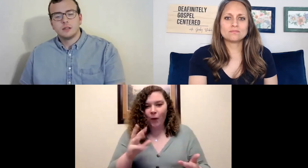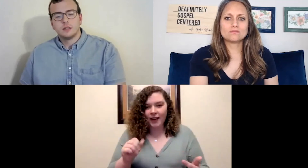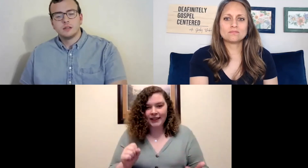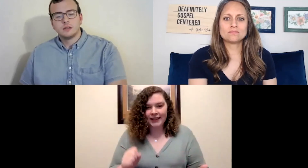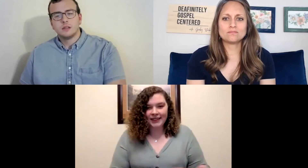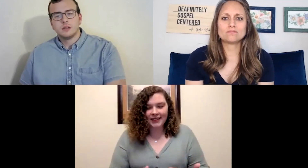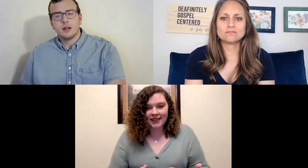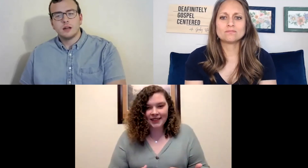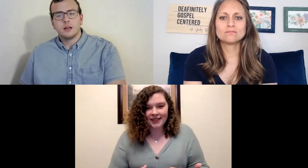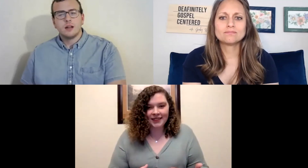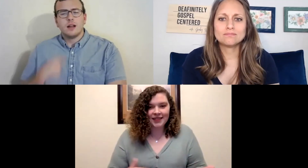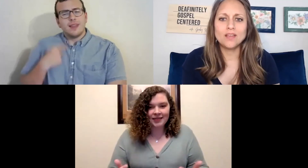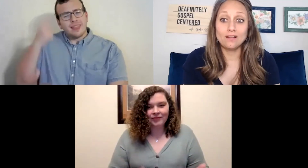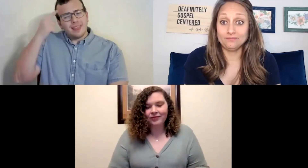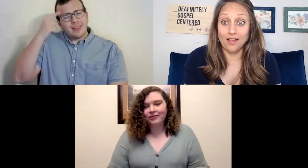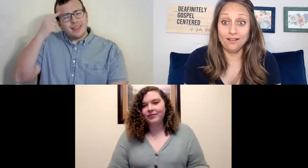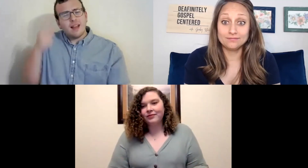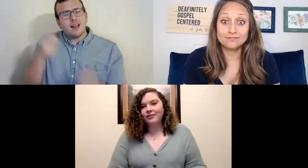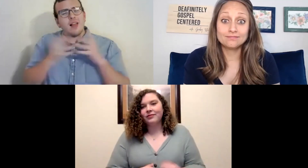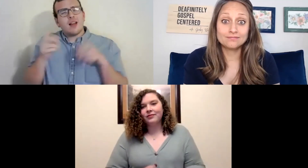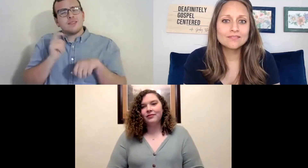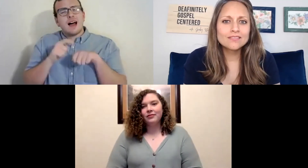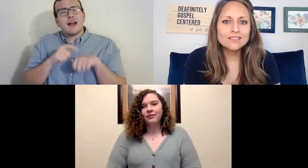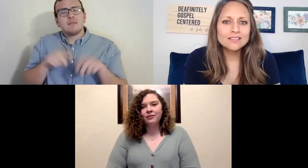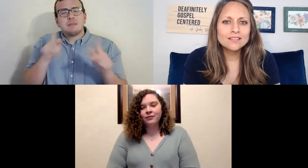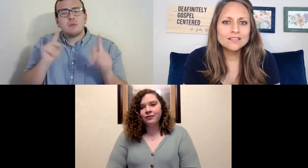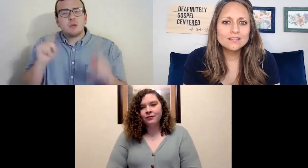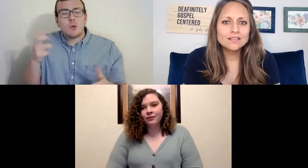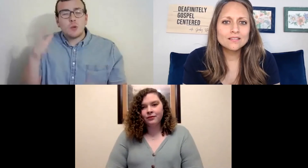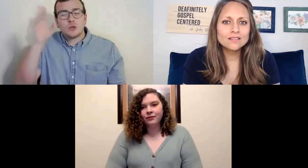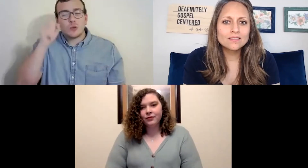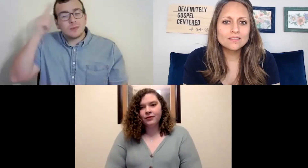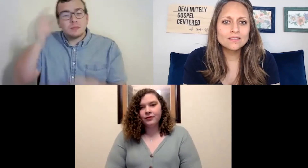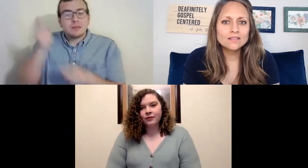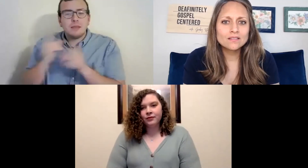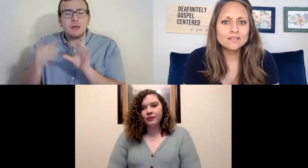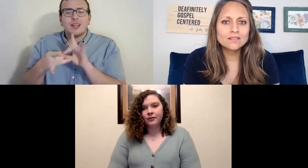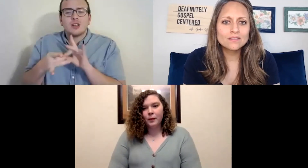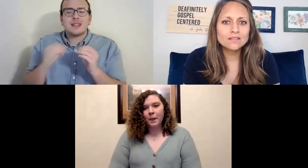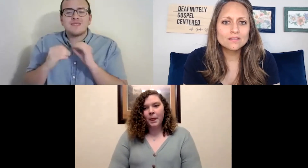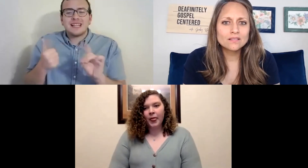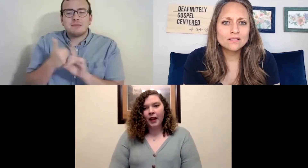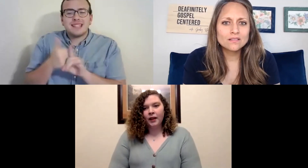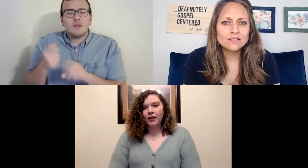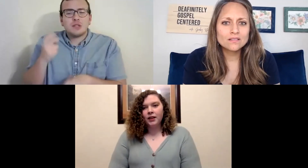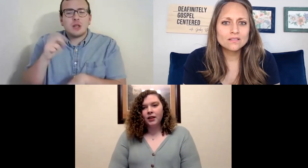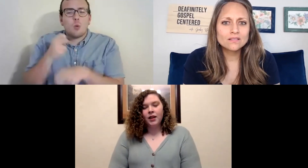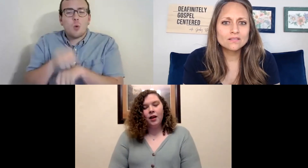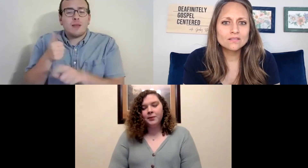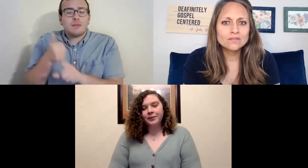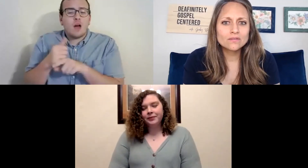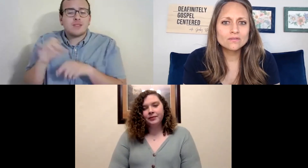able to understand they what that the wrong was in the It'll first work place. itself out. And in some ways, we thought the same way,